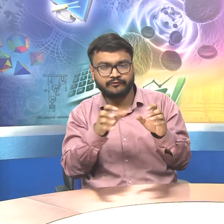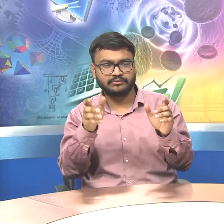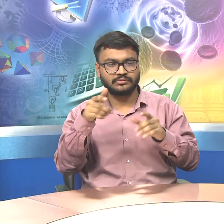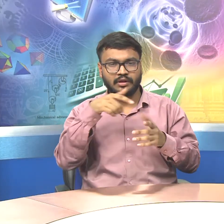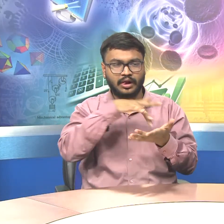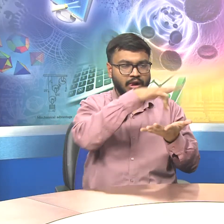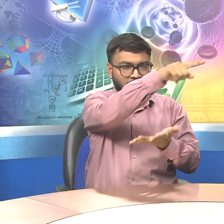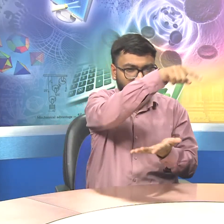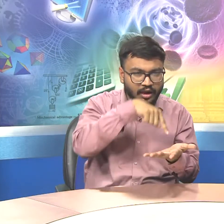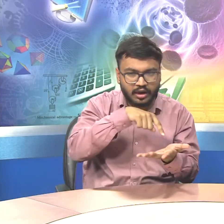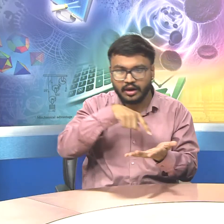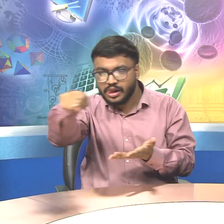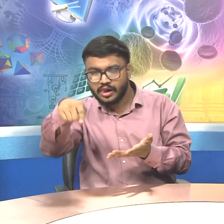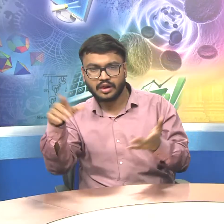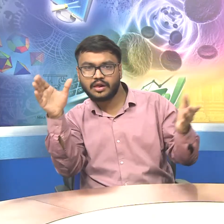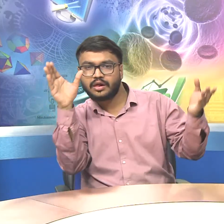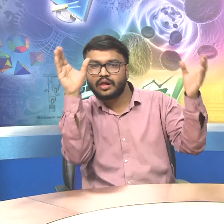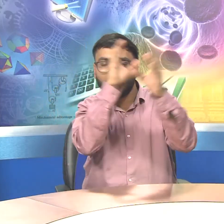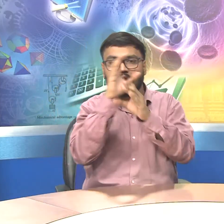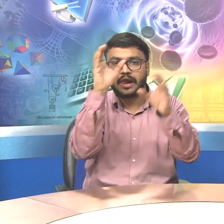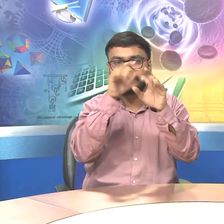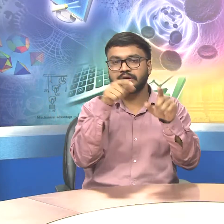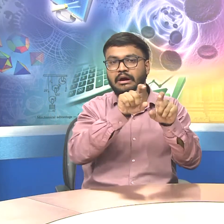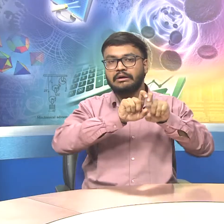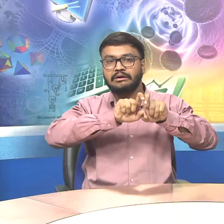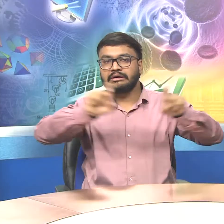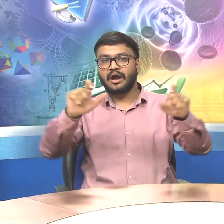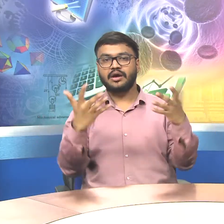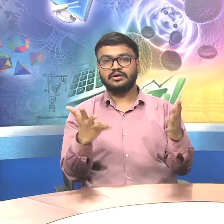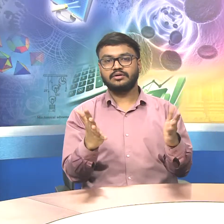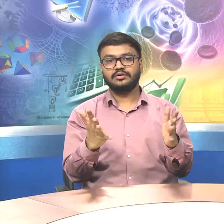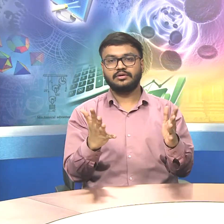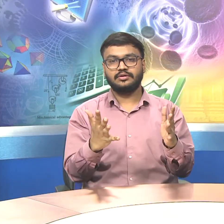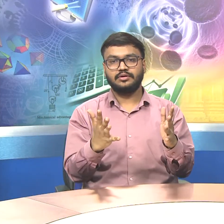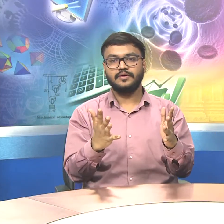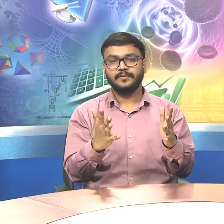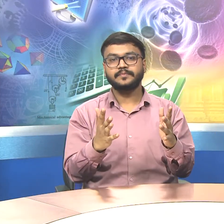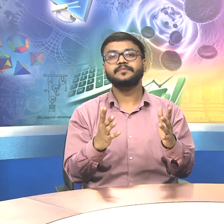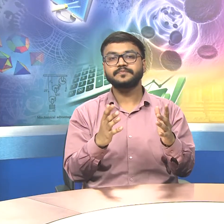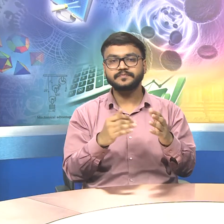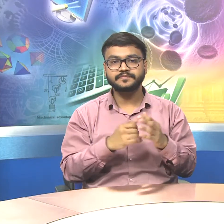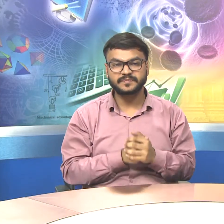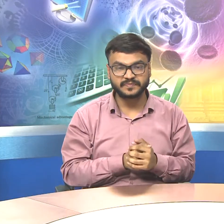If they are not followed, the signing looks unclear.